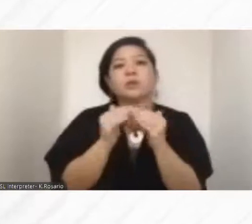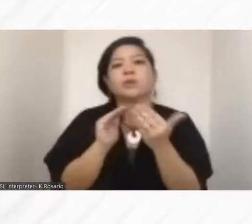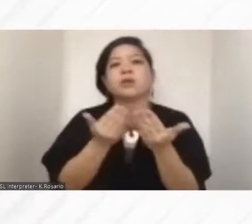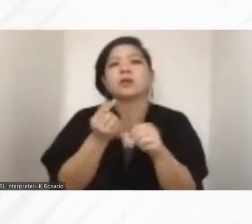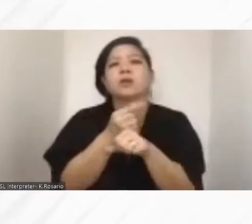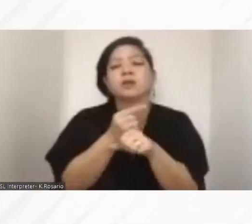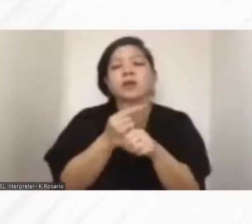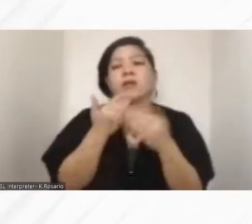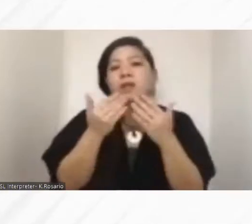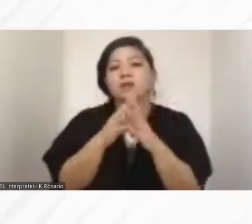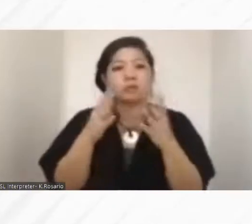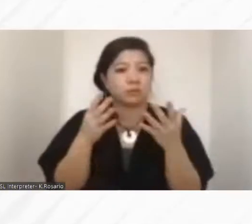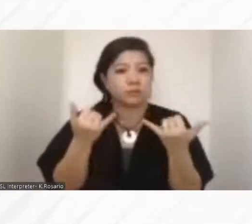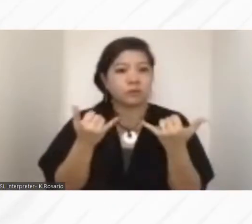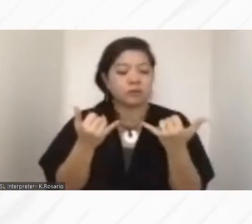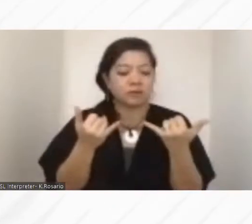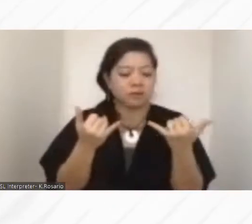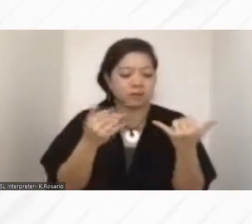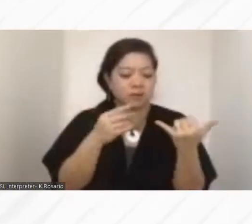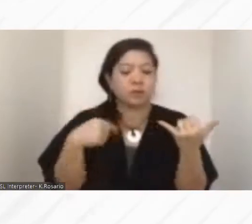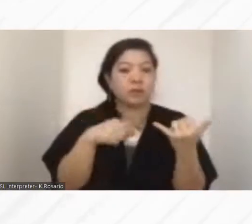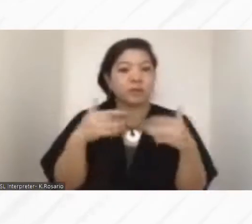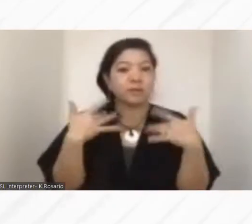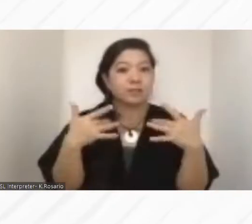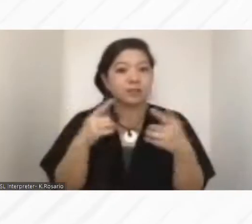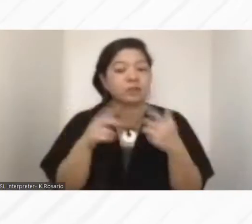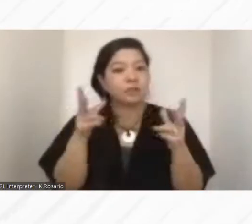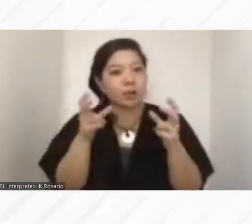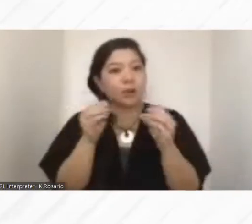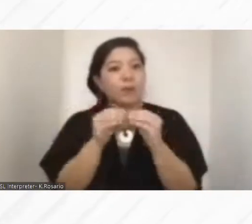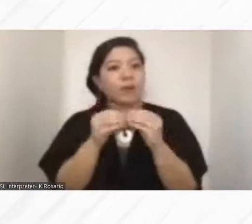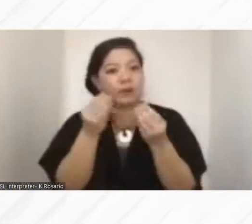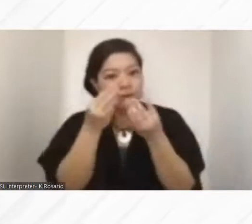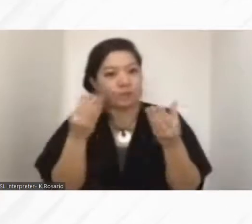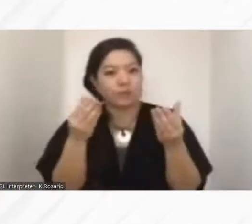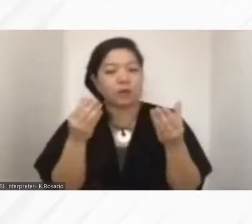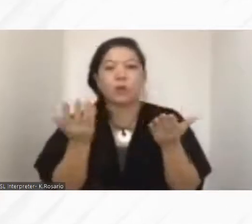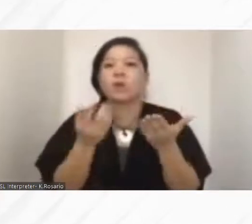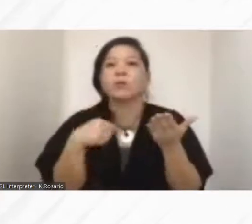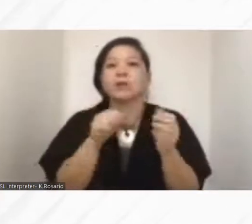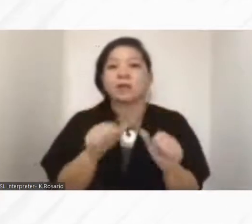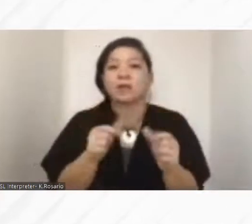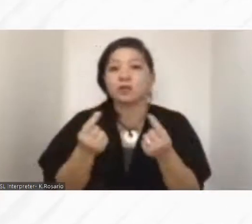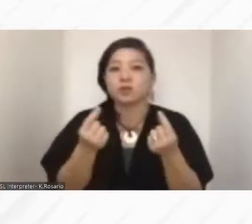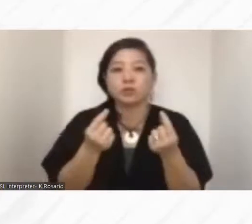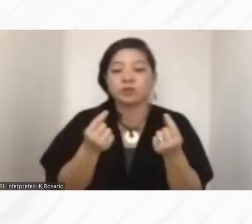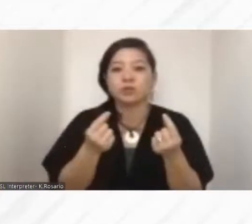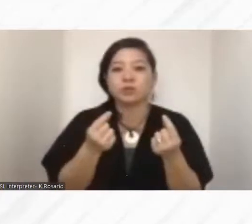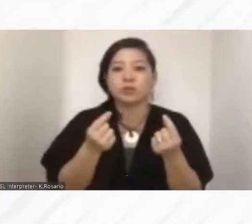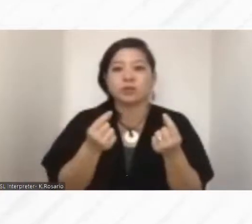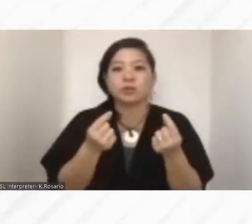the opportunity. We're excited to hear more information on what we can do and as a